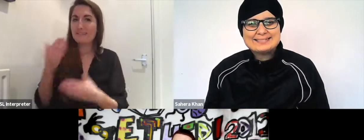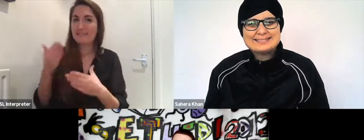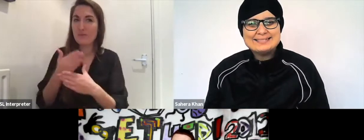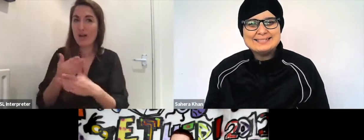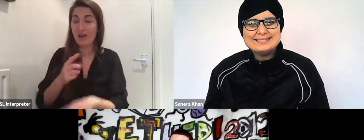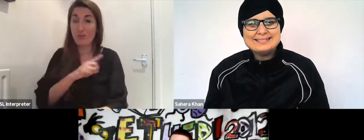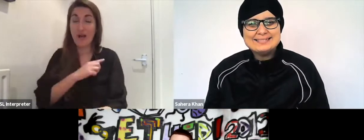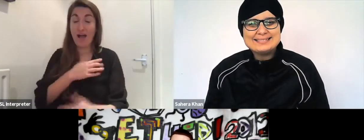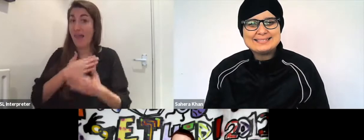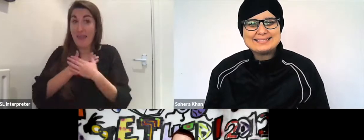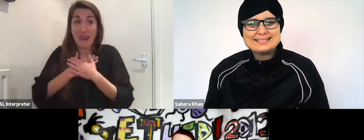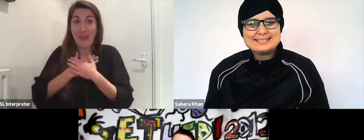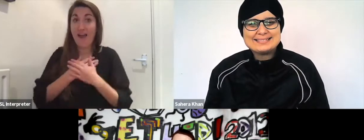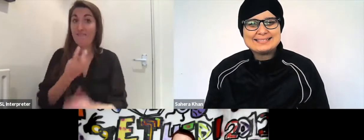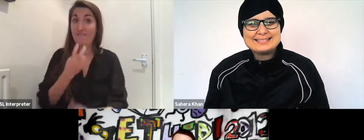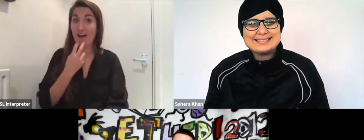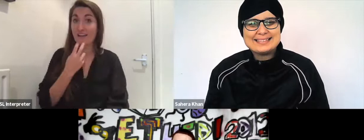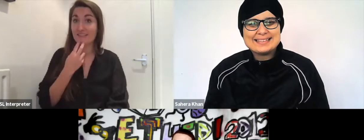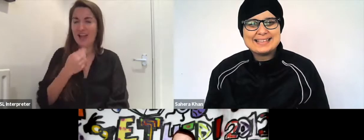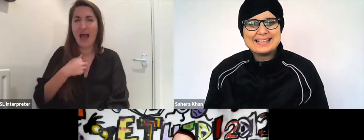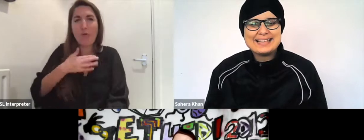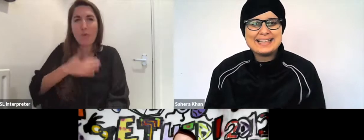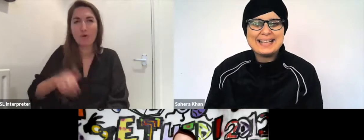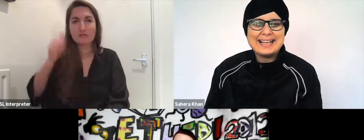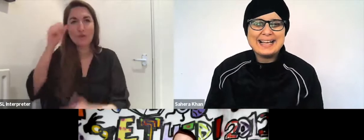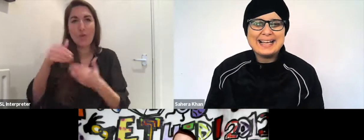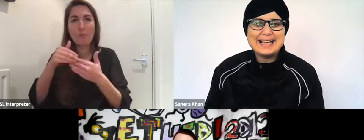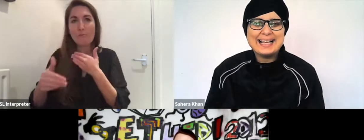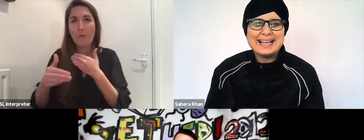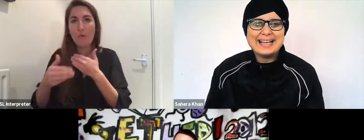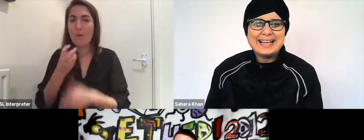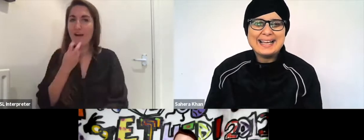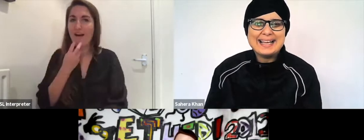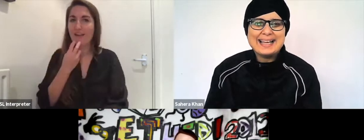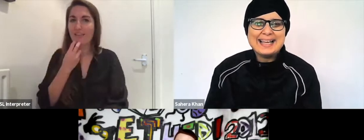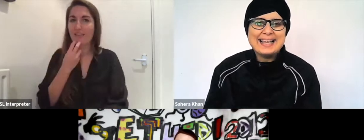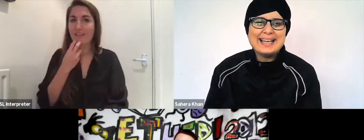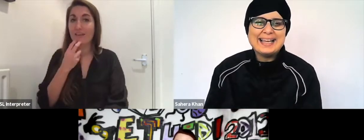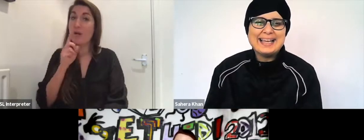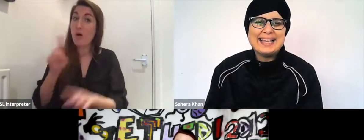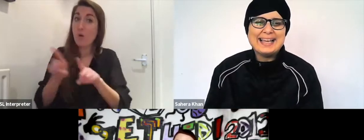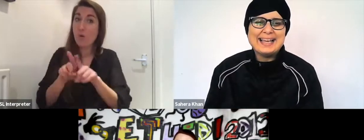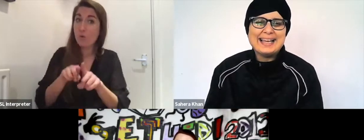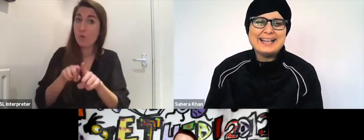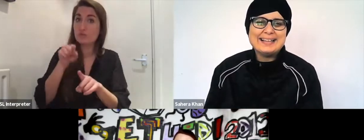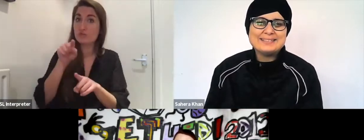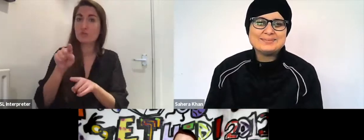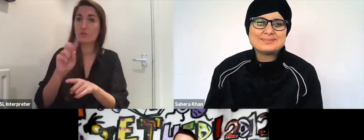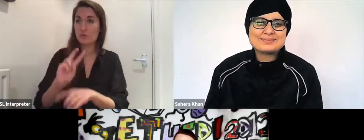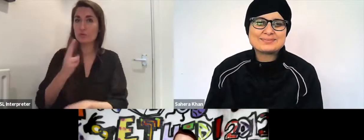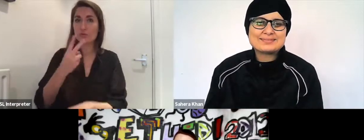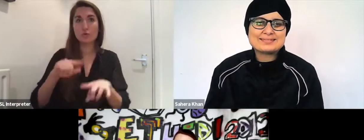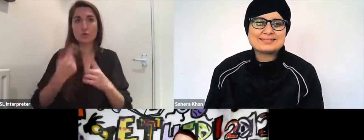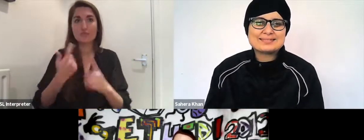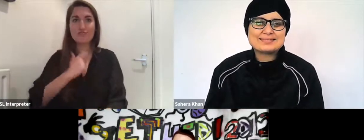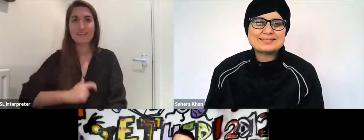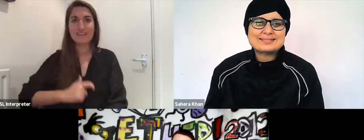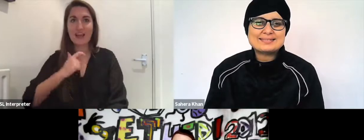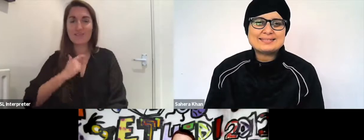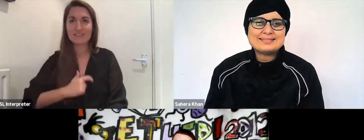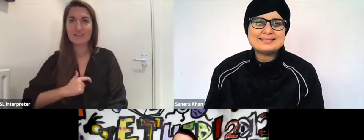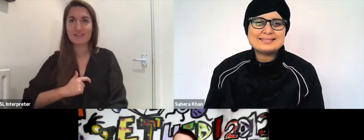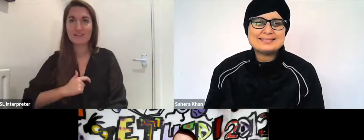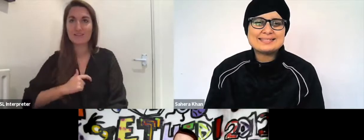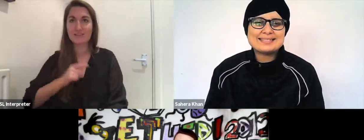Auntie. I'd love to know much more about Auntie. But it's also the way you managed to occupy the two characters, just absolutely